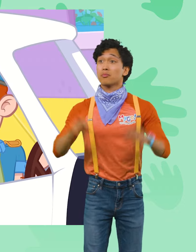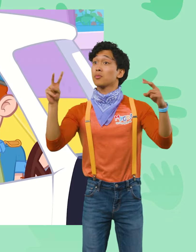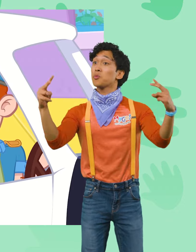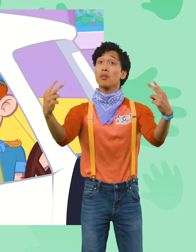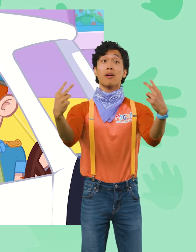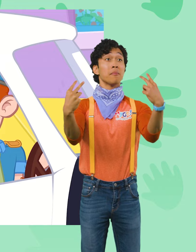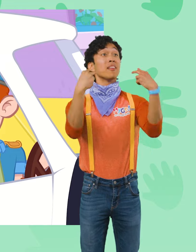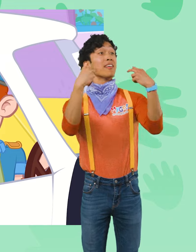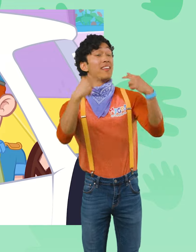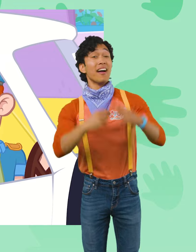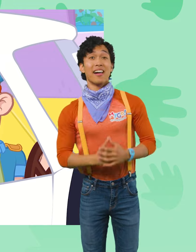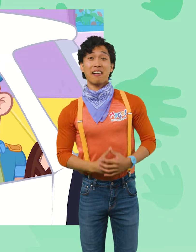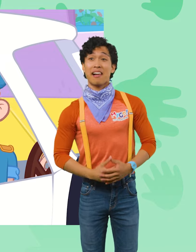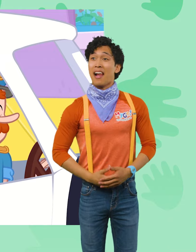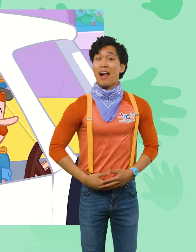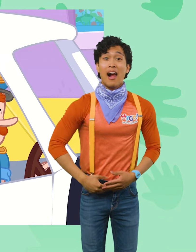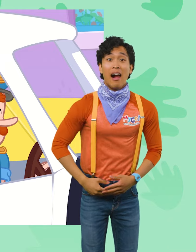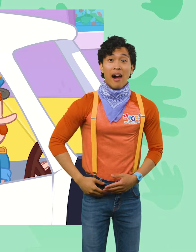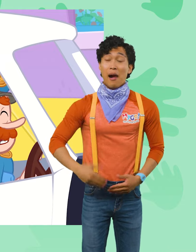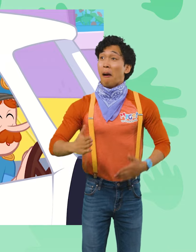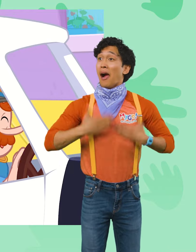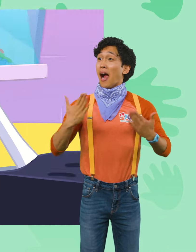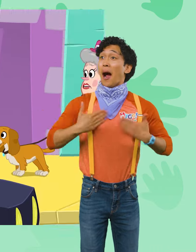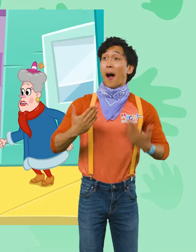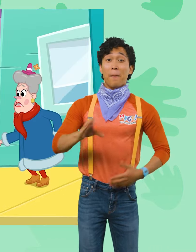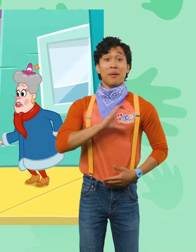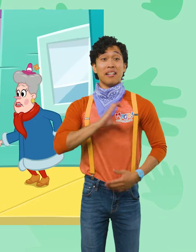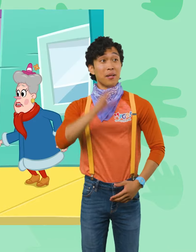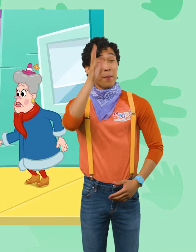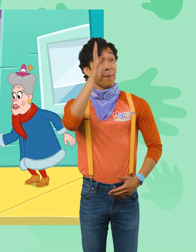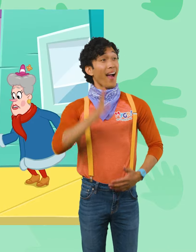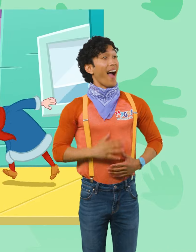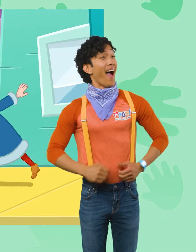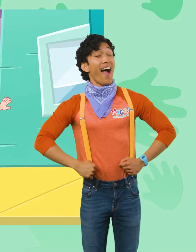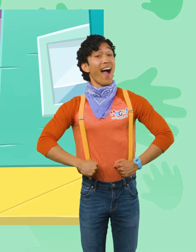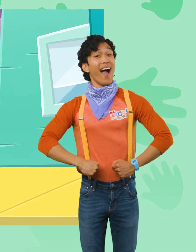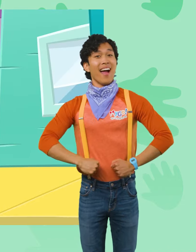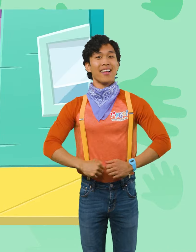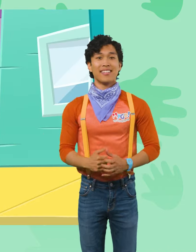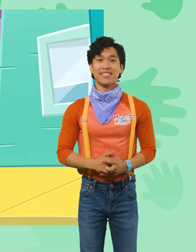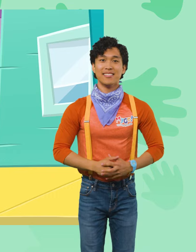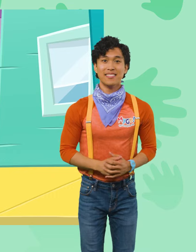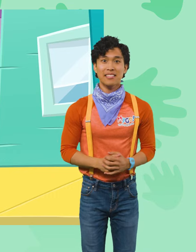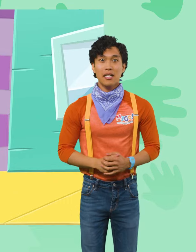Look at me, the happy policeman!